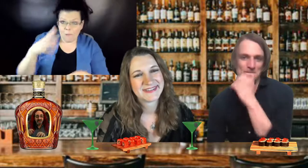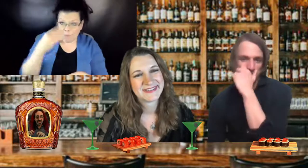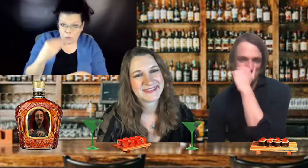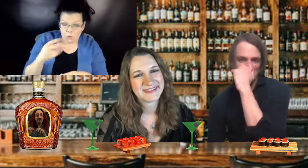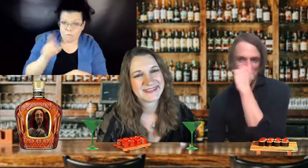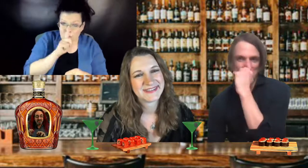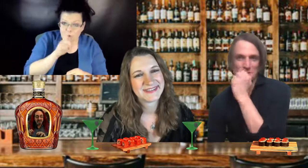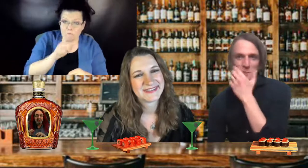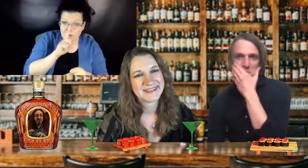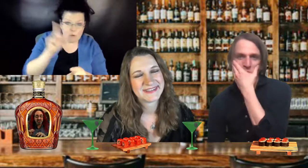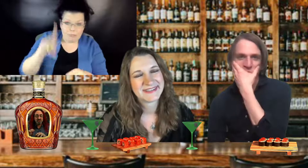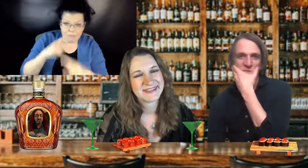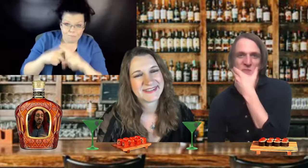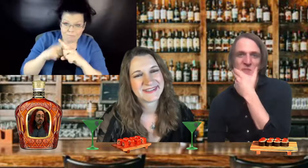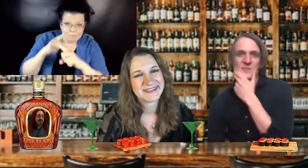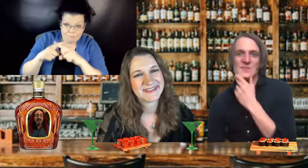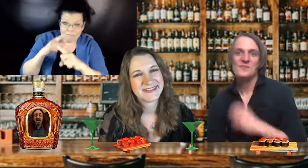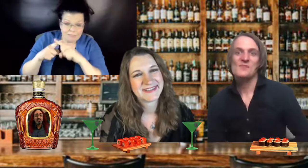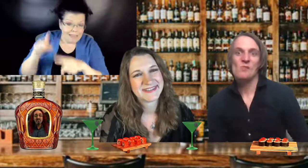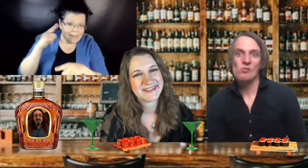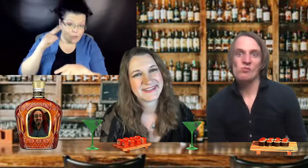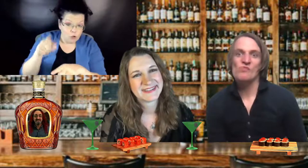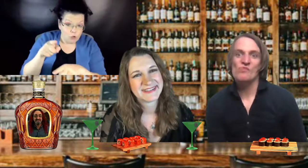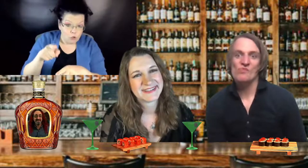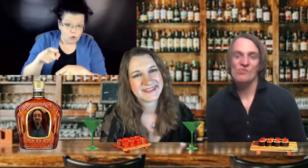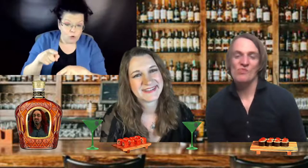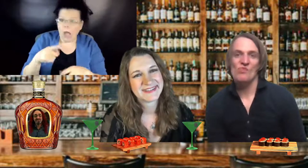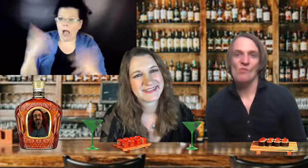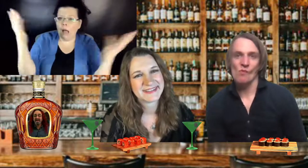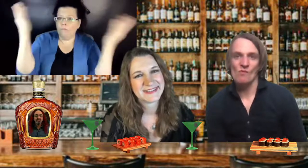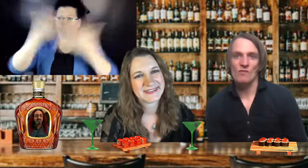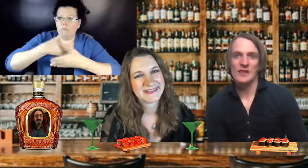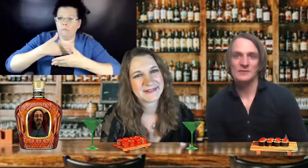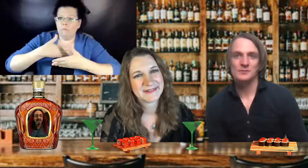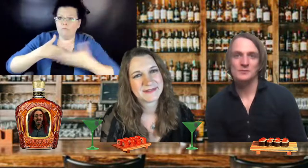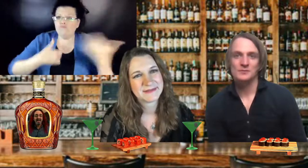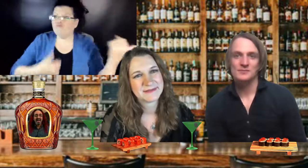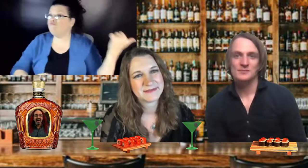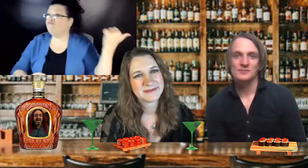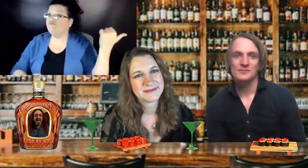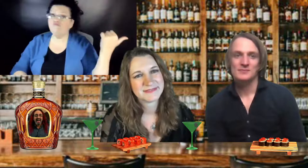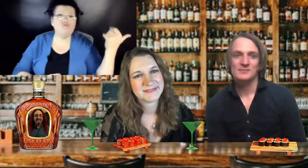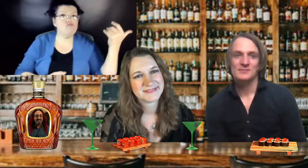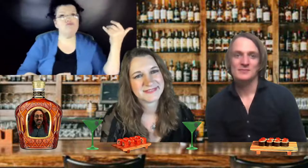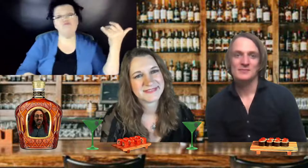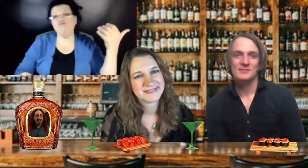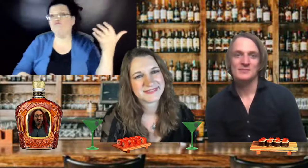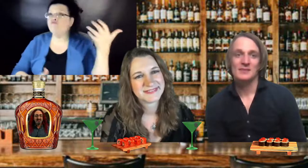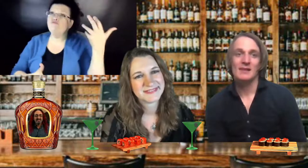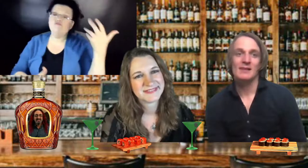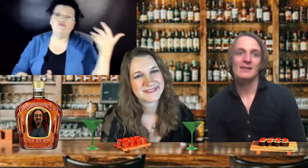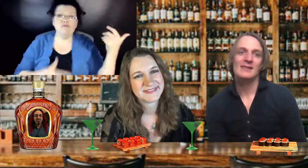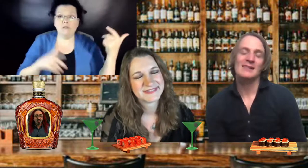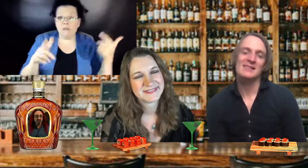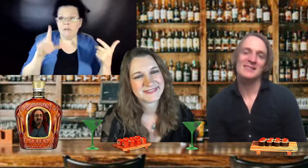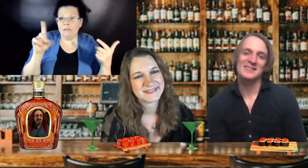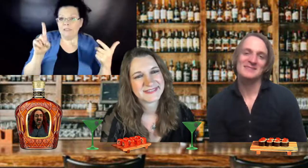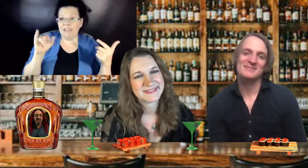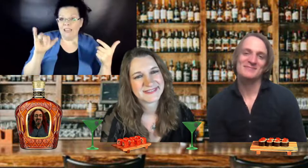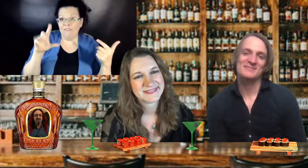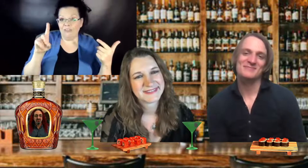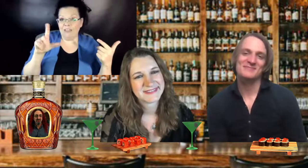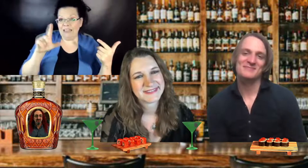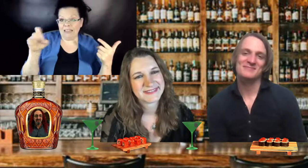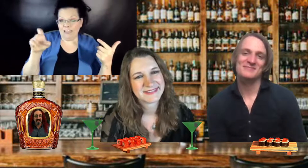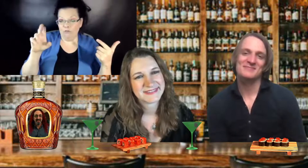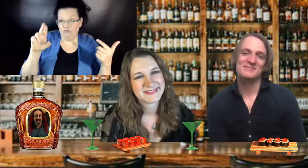you're muted. We can't hear you. I'm oblivious. I'm just having fun. And David Lee Roth says this one